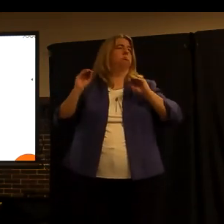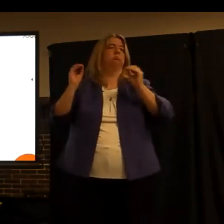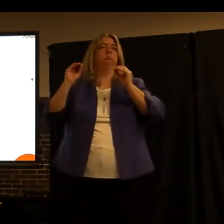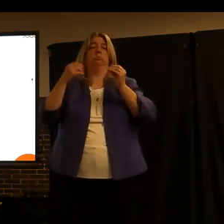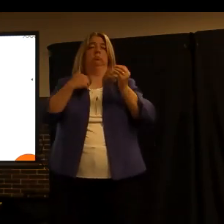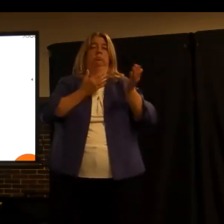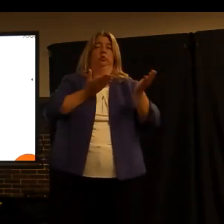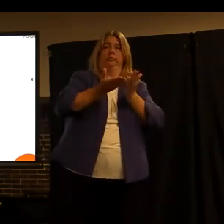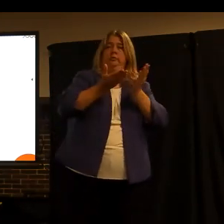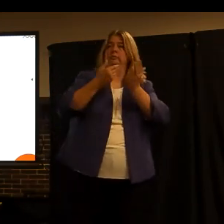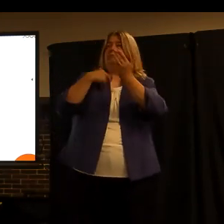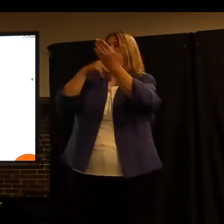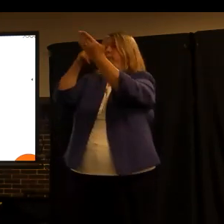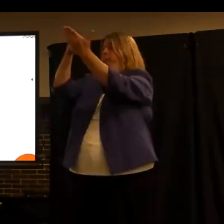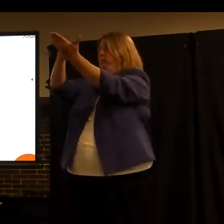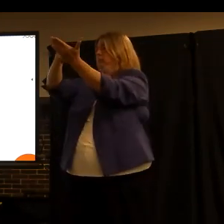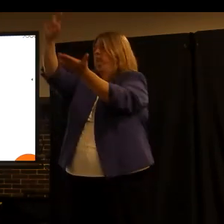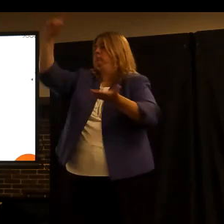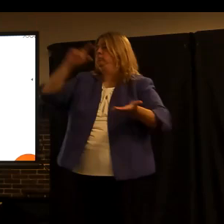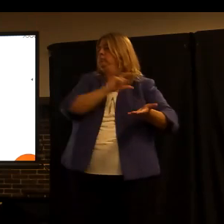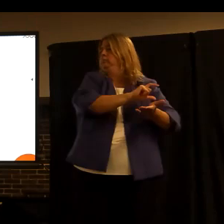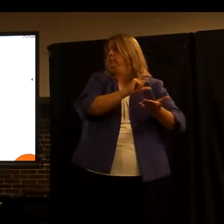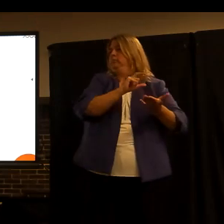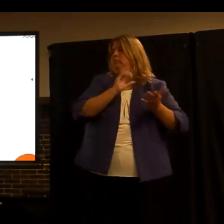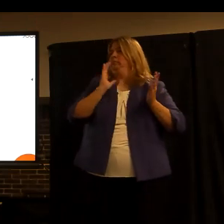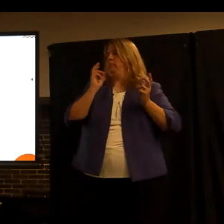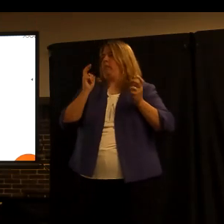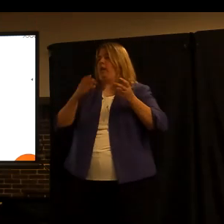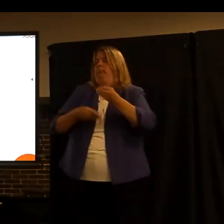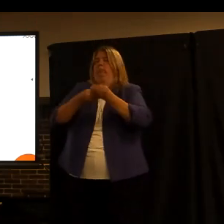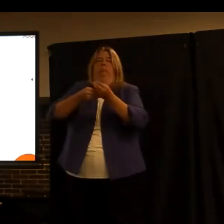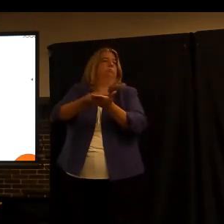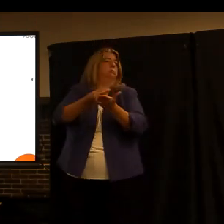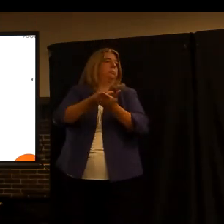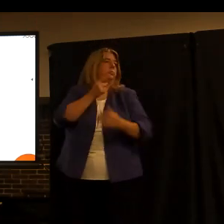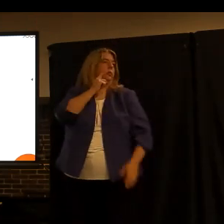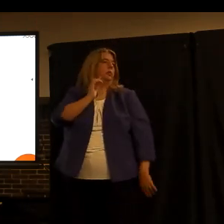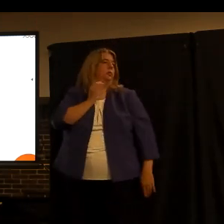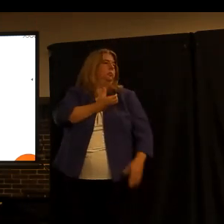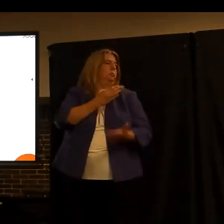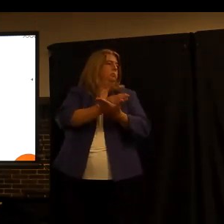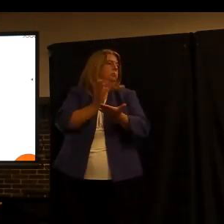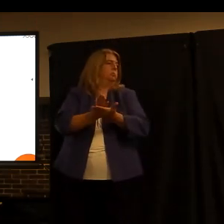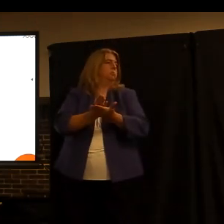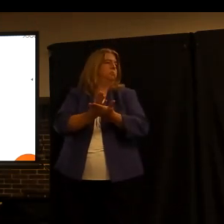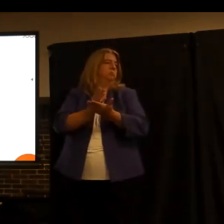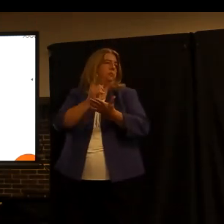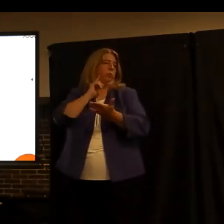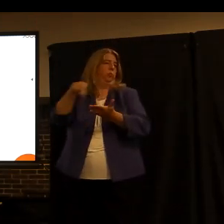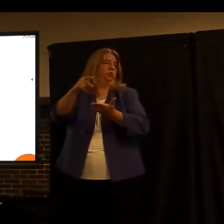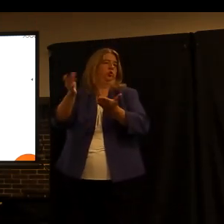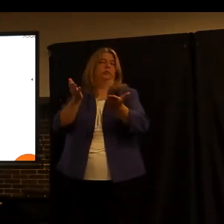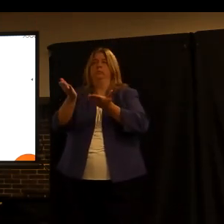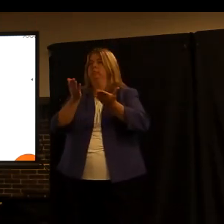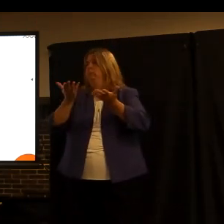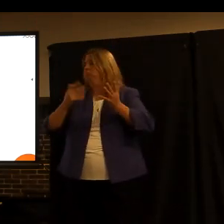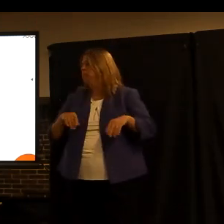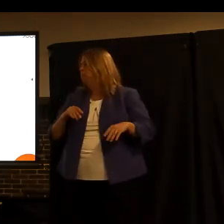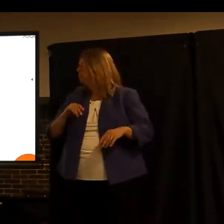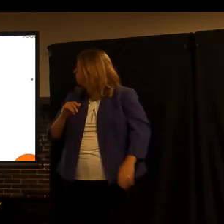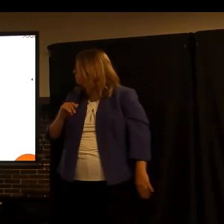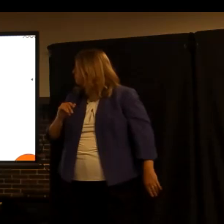services. Again, both of these services will not have any budgetary impact on our budget. There'll be